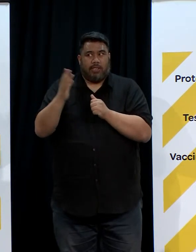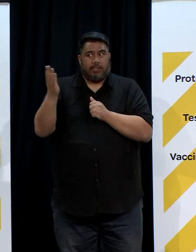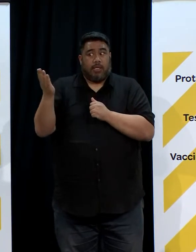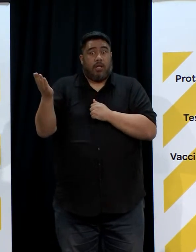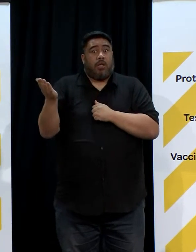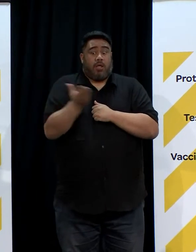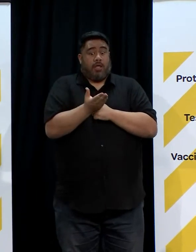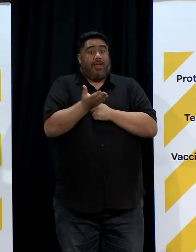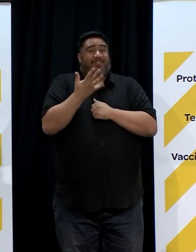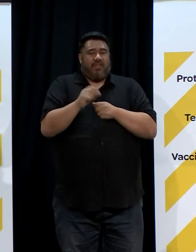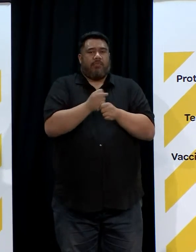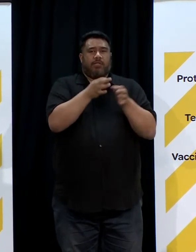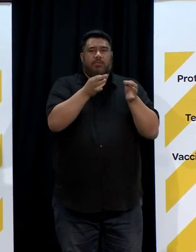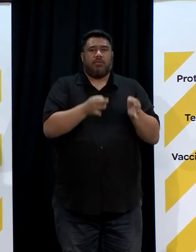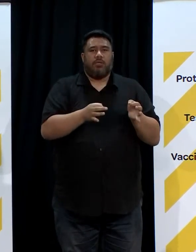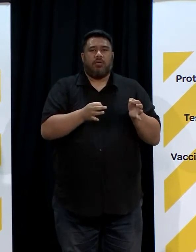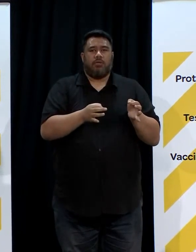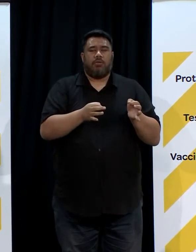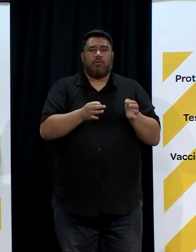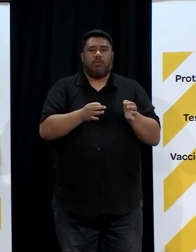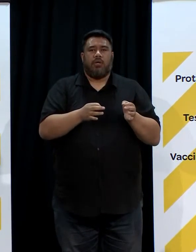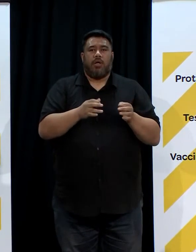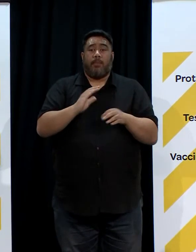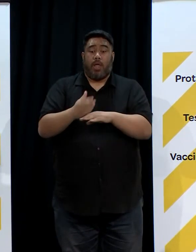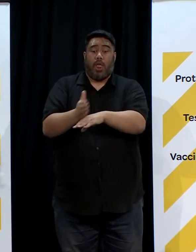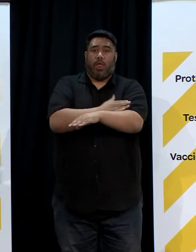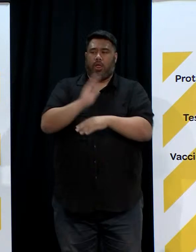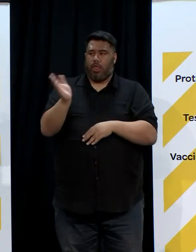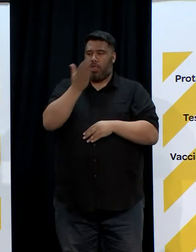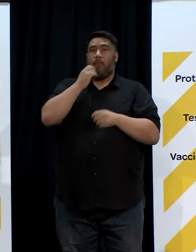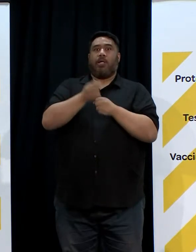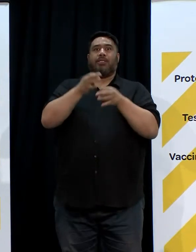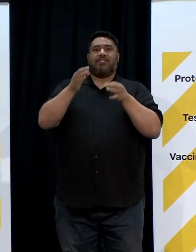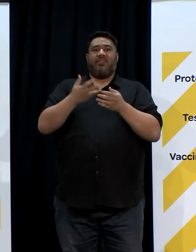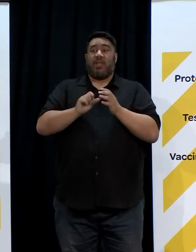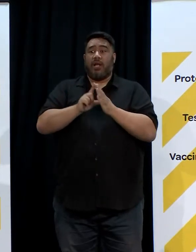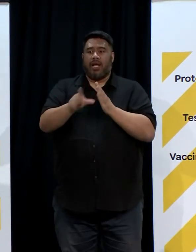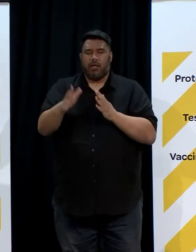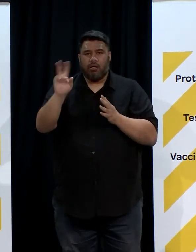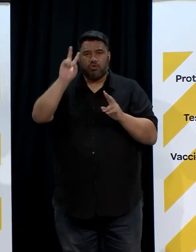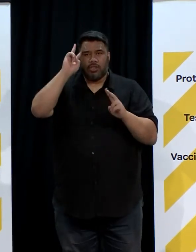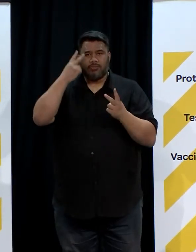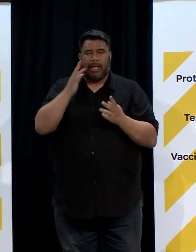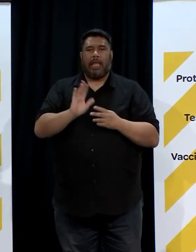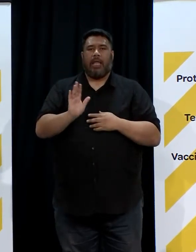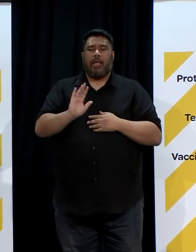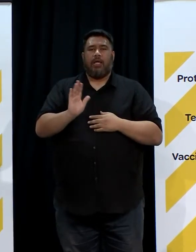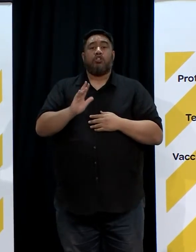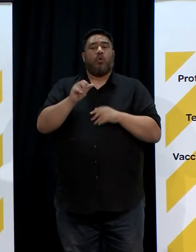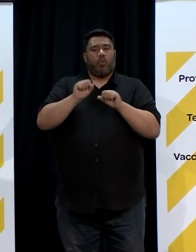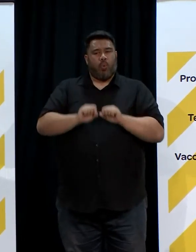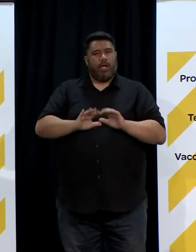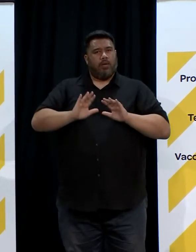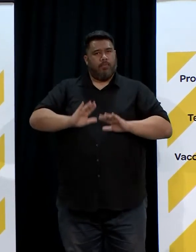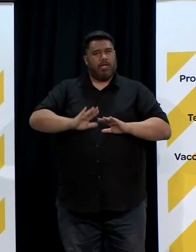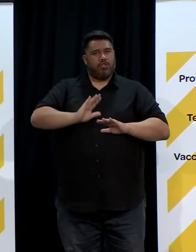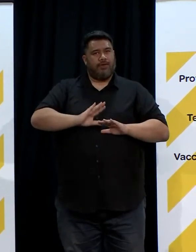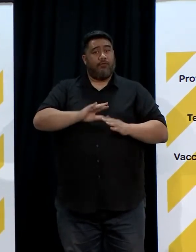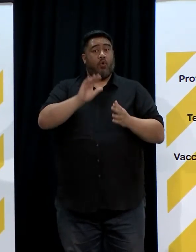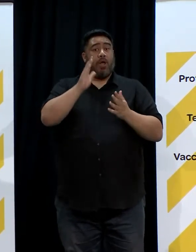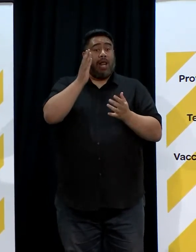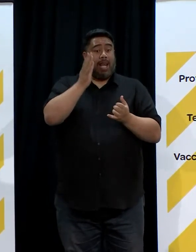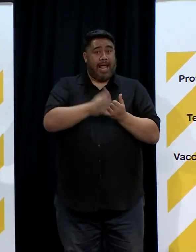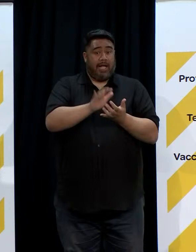into our cabinet to give that advice to us on Monday, and so we wait until we get the final advice before we'll